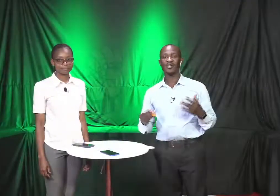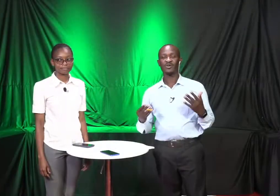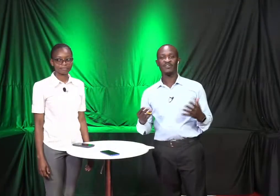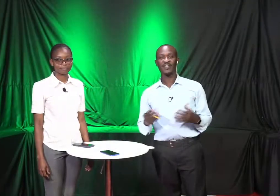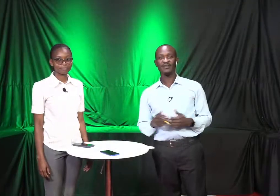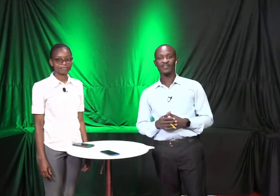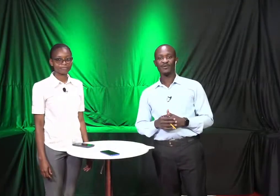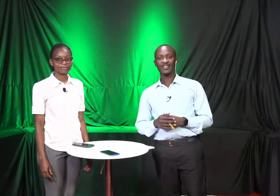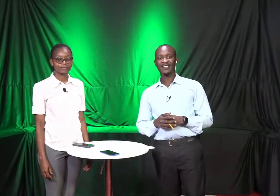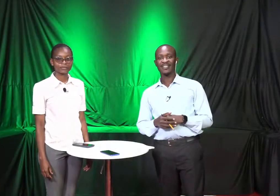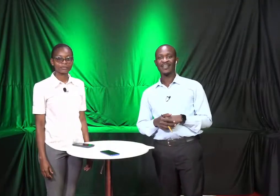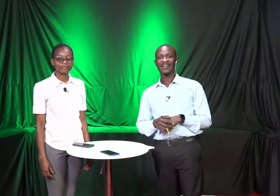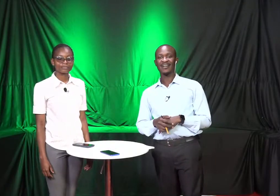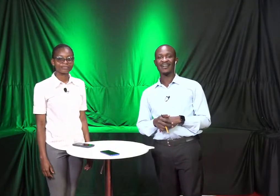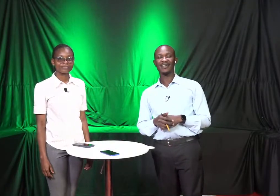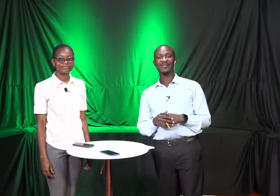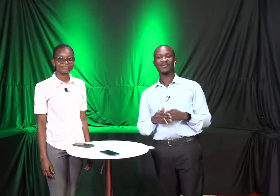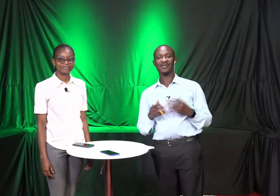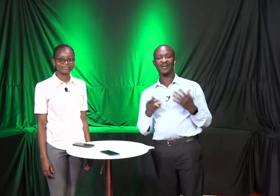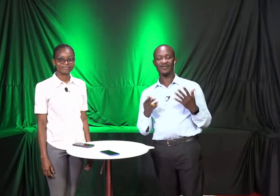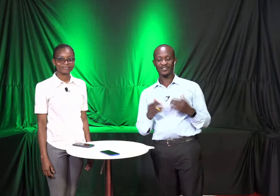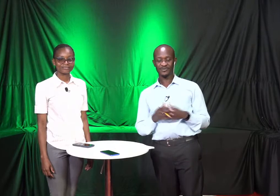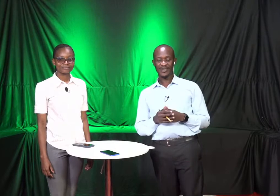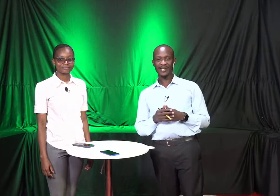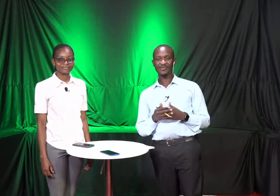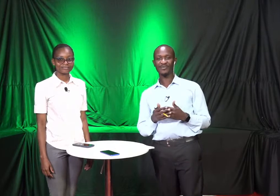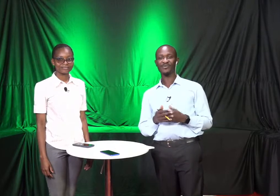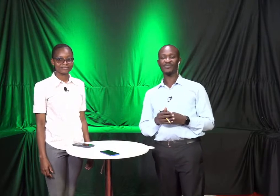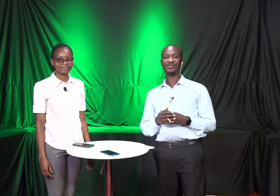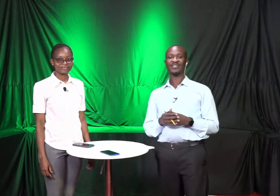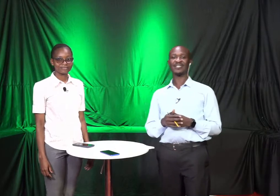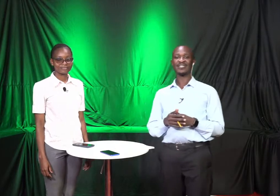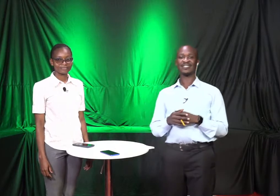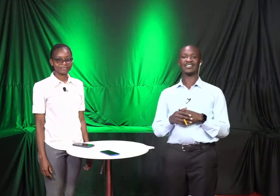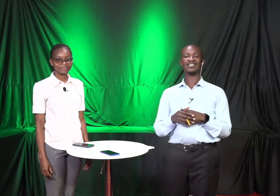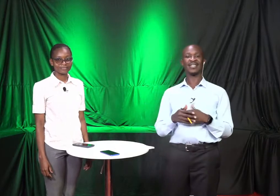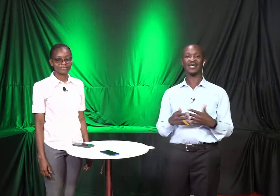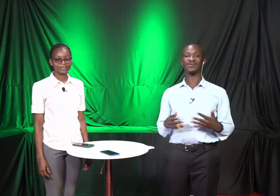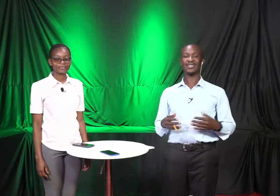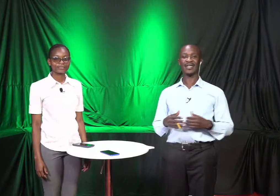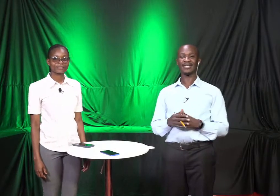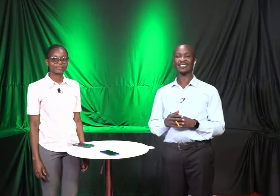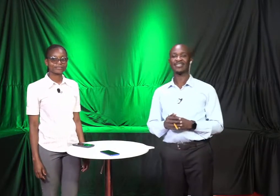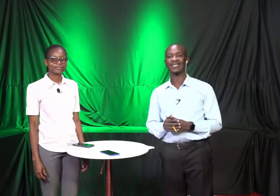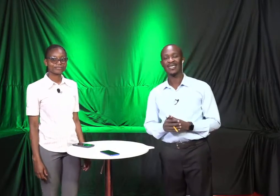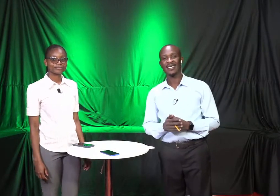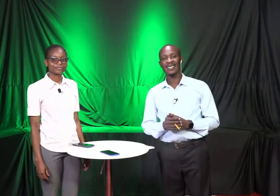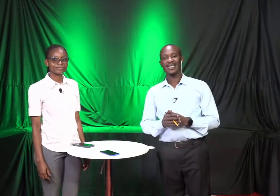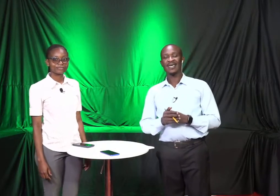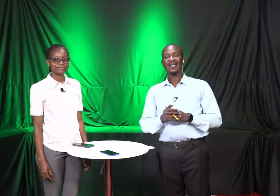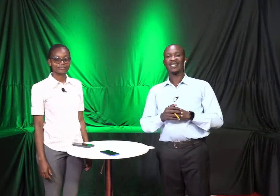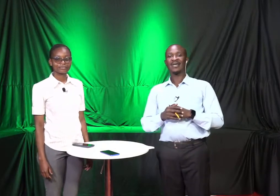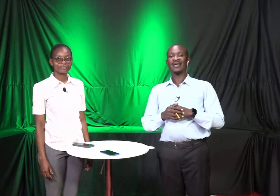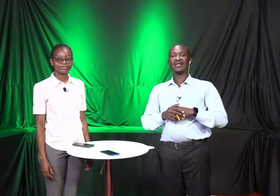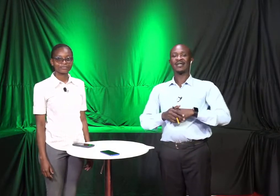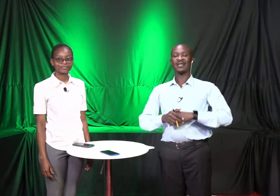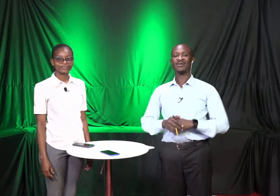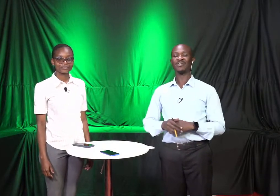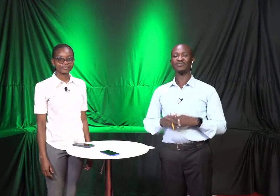Good evening, viewers. I want to welcome you. This is sign language class, and I want to believe